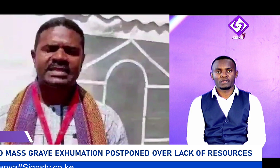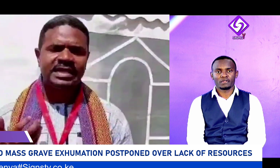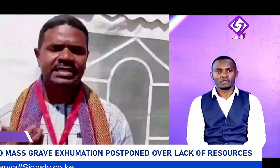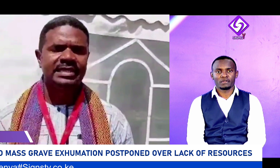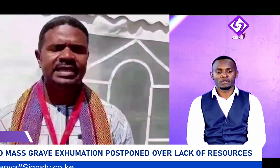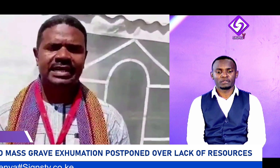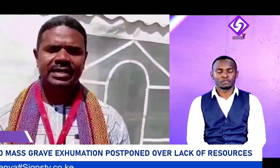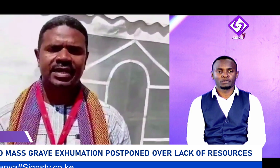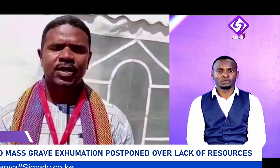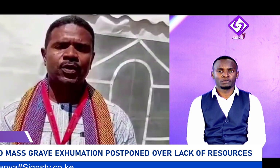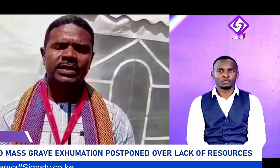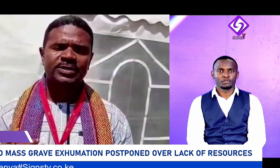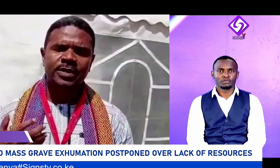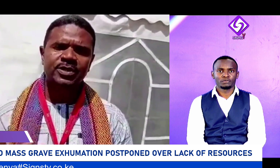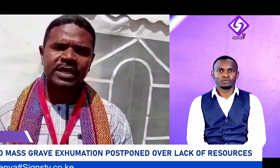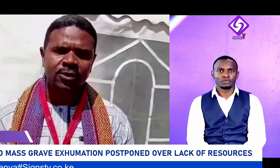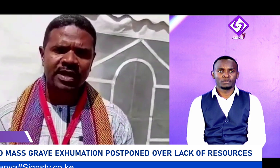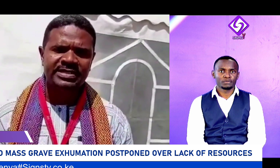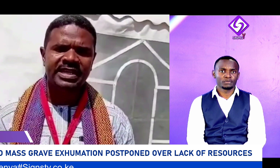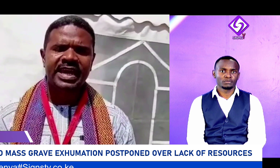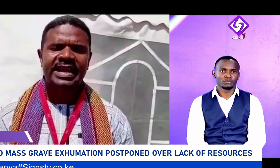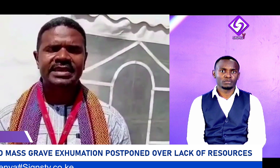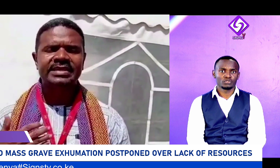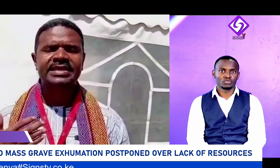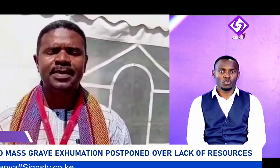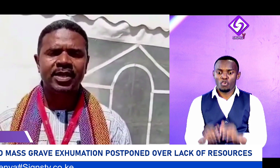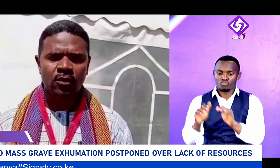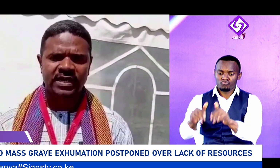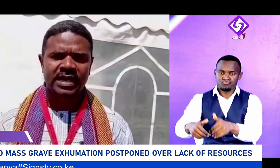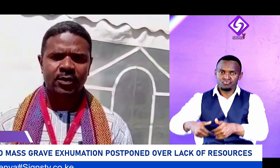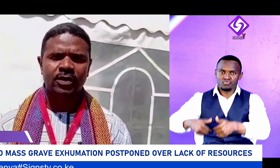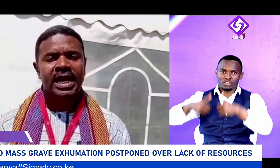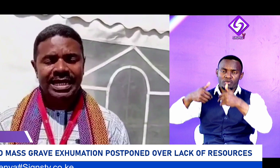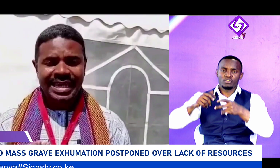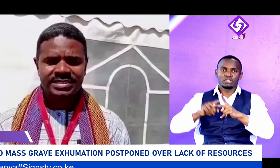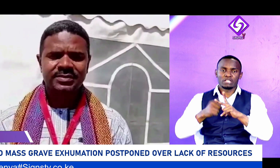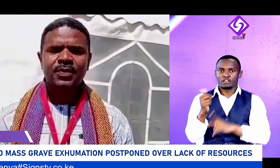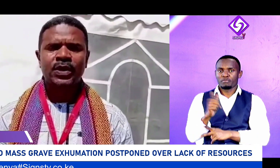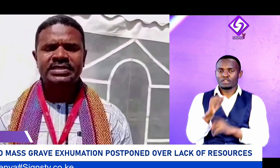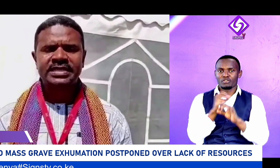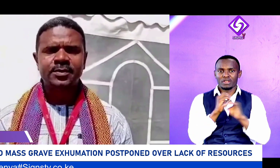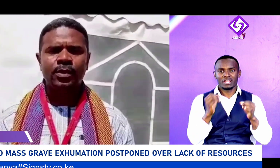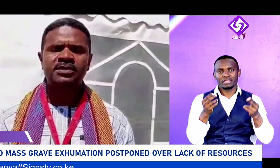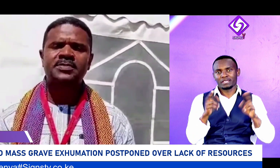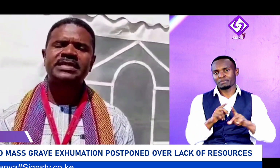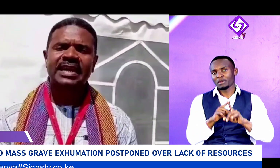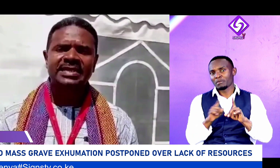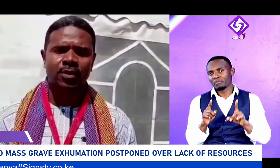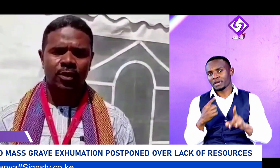Still dilly-dallying. No exhumation has commenced, nothing is happening on the ground. Yet, we are seeing bones being scattered all